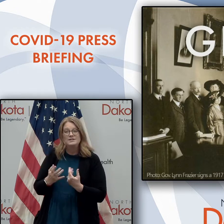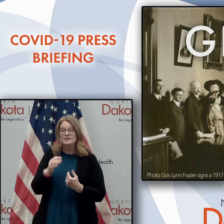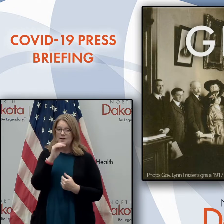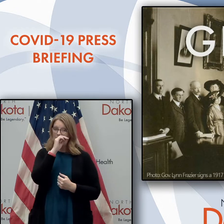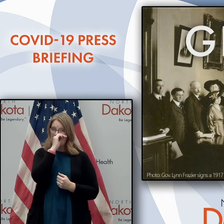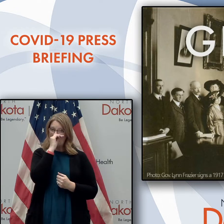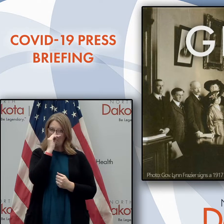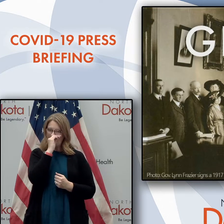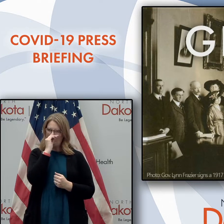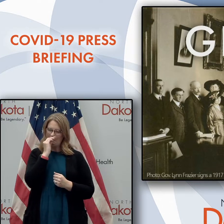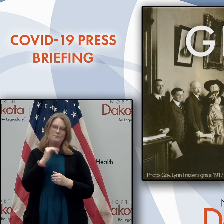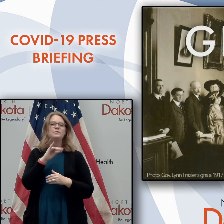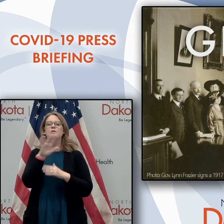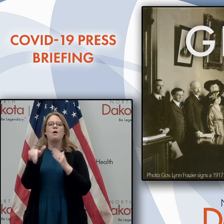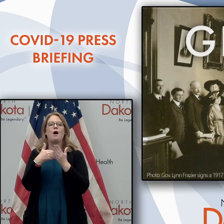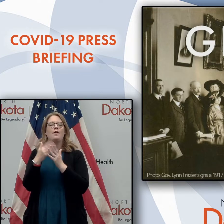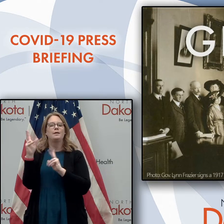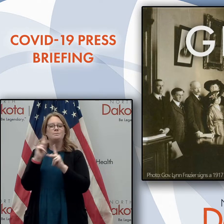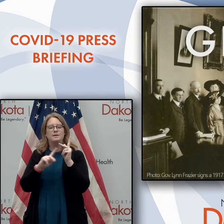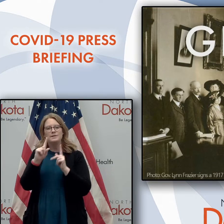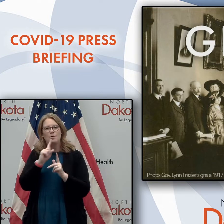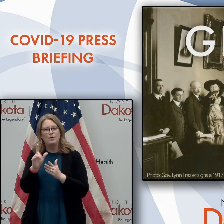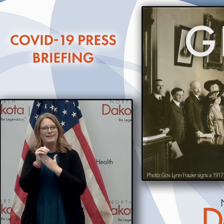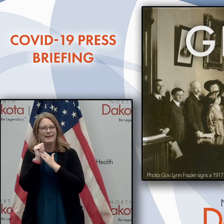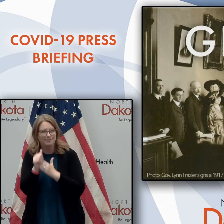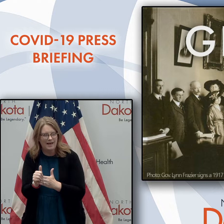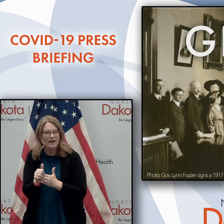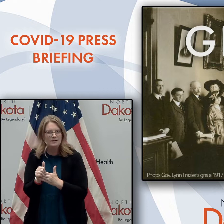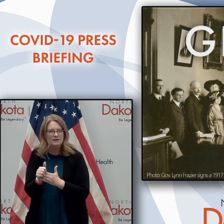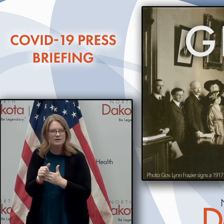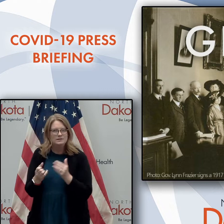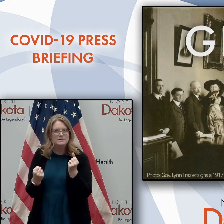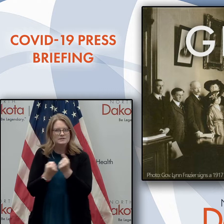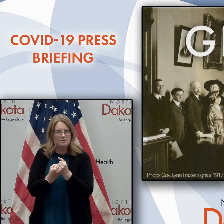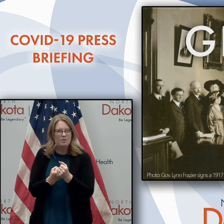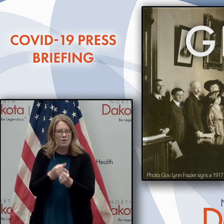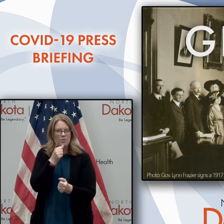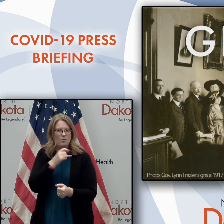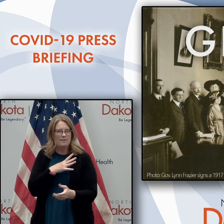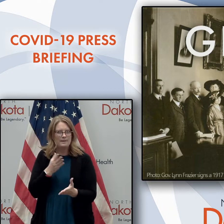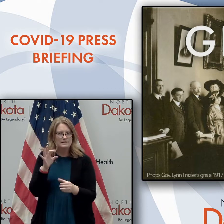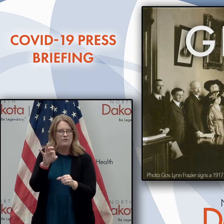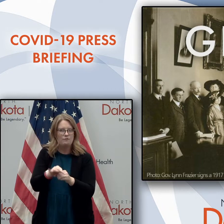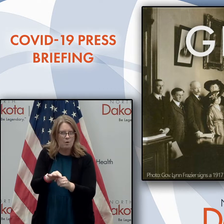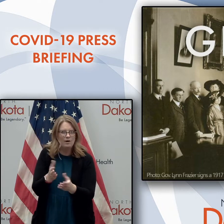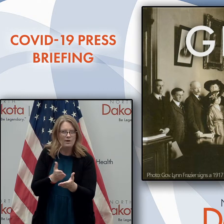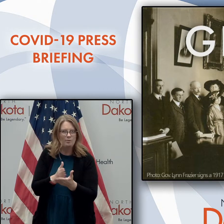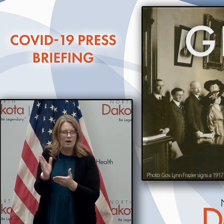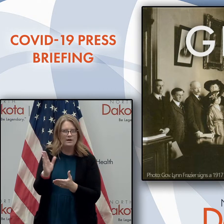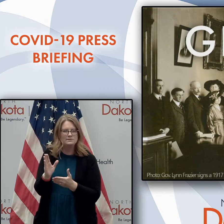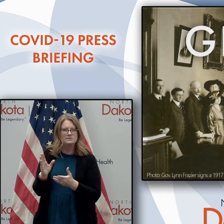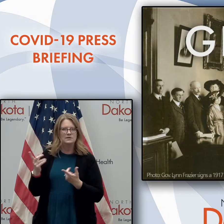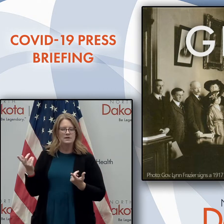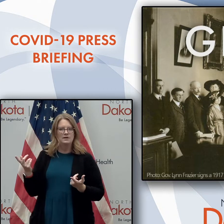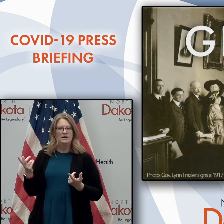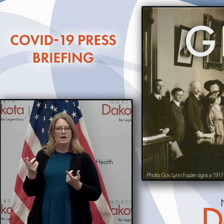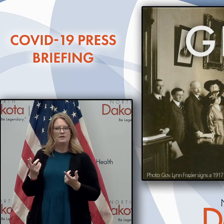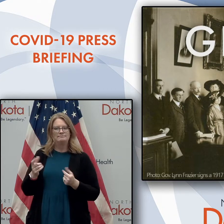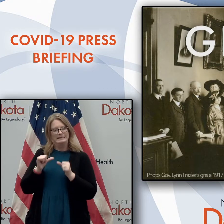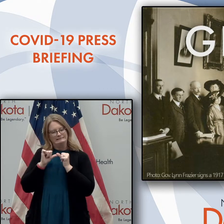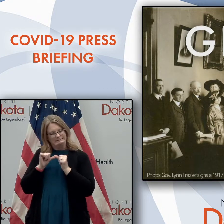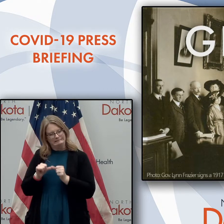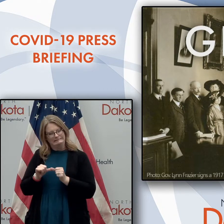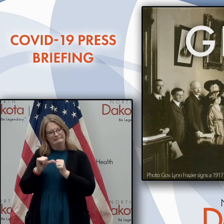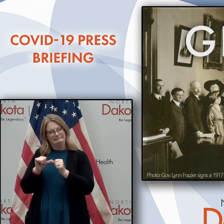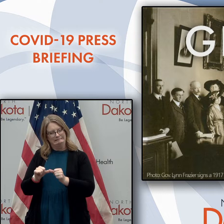leaders that fought for voting rights leading up to this historic change